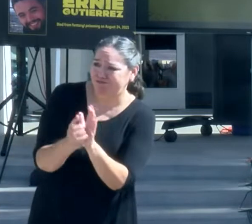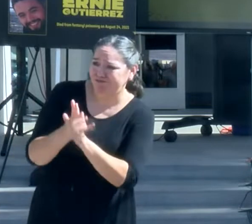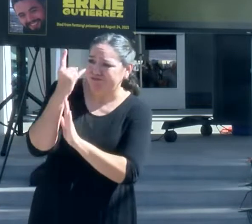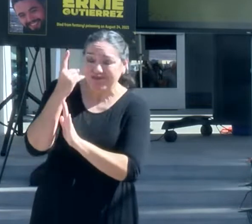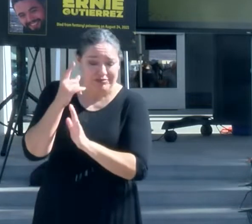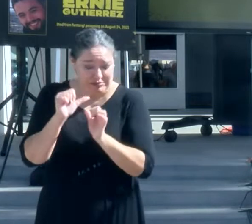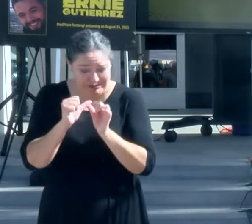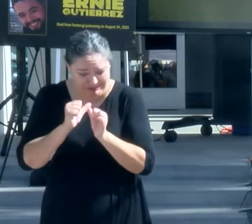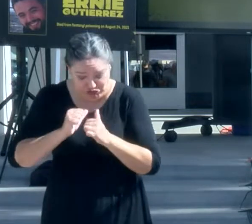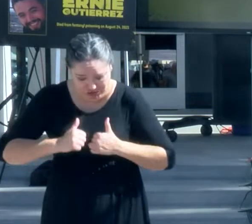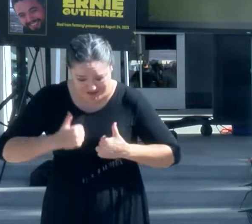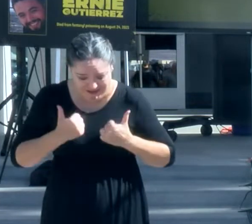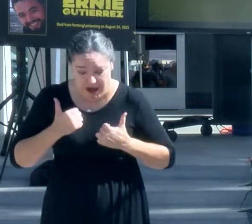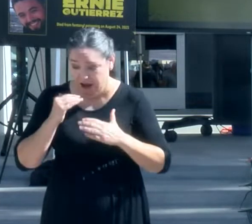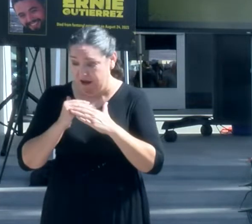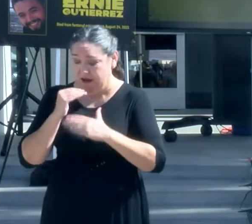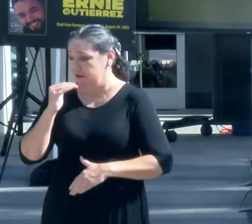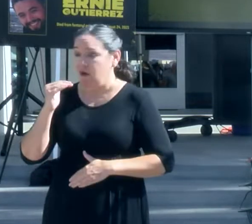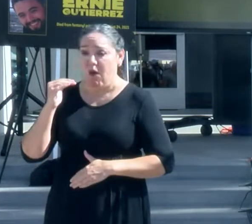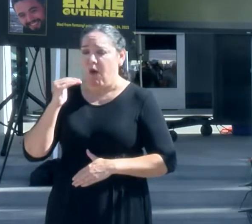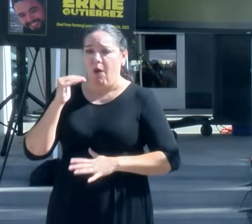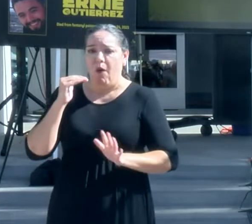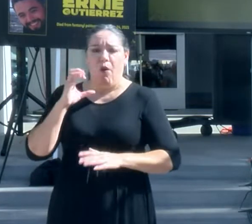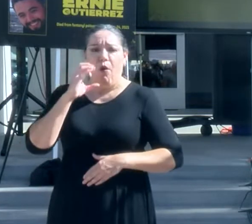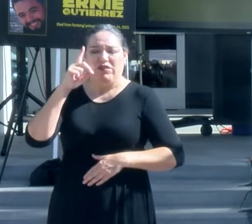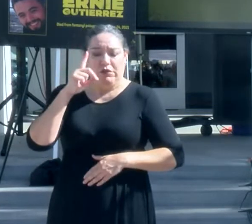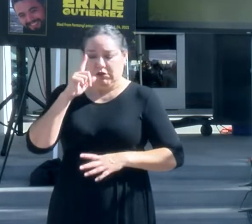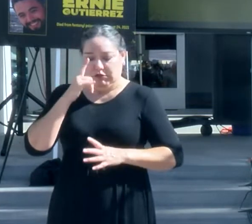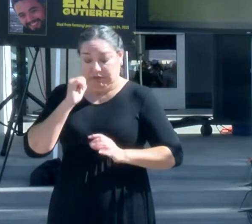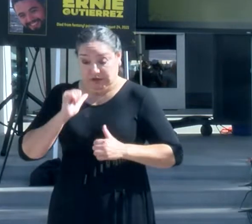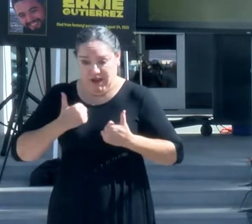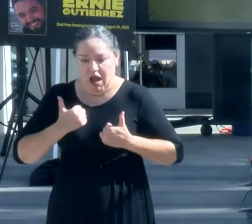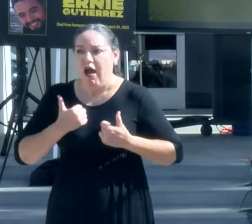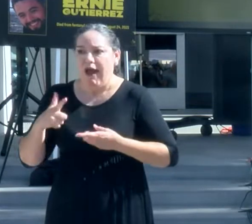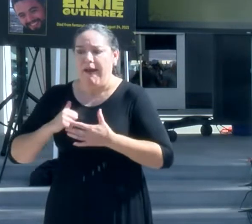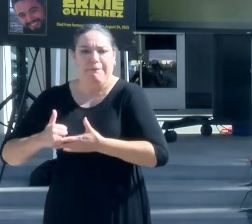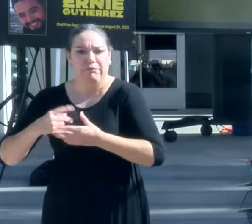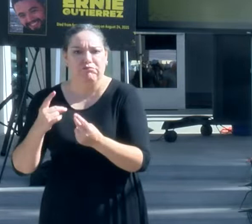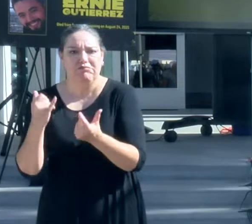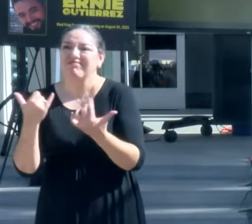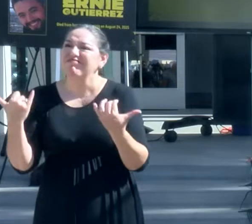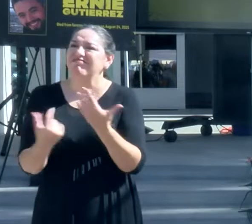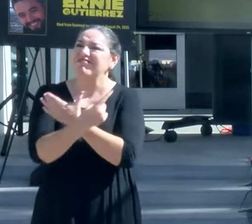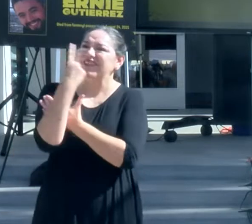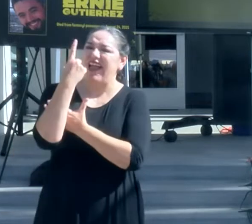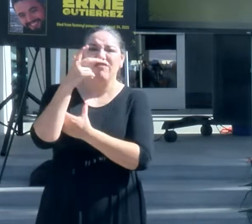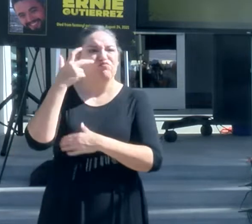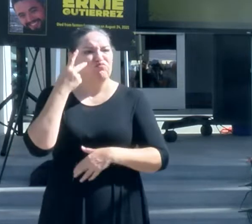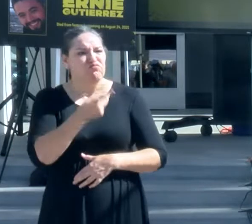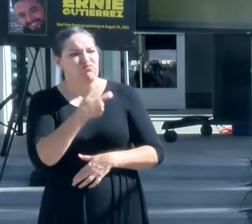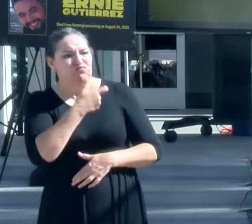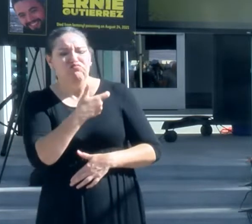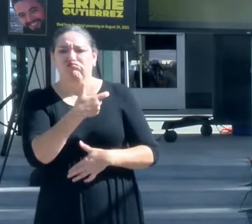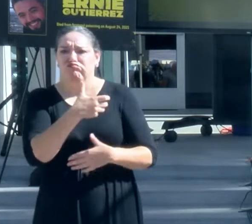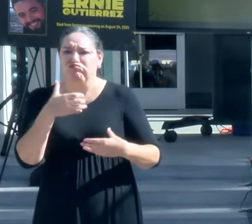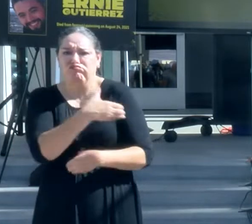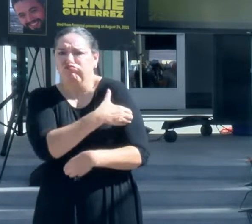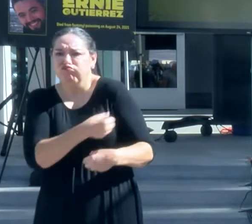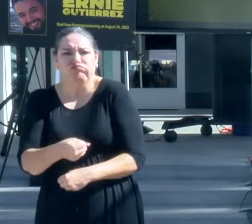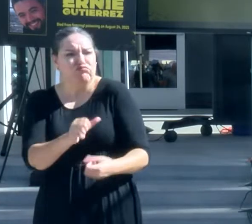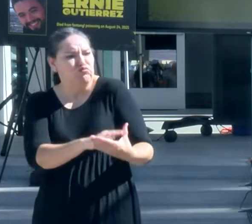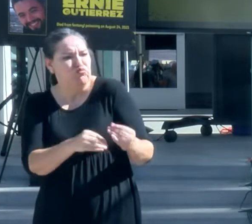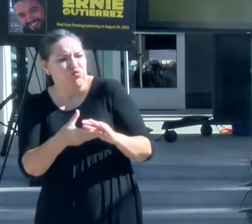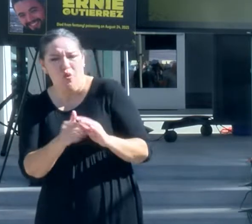after surviving an overdose. Today, you will hear a powerful story about behavioral health integration with the Sheriff's Department and